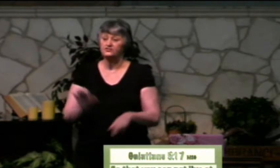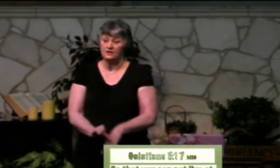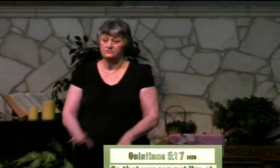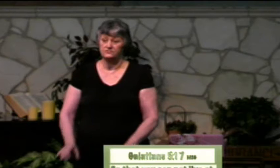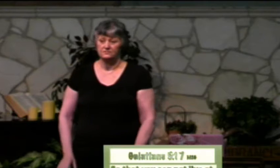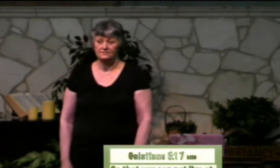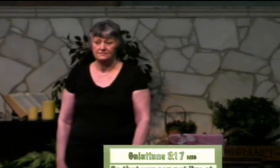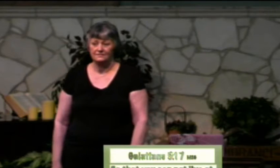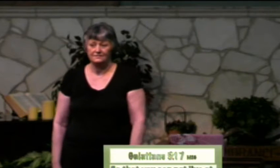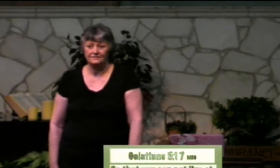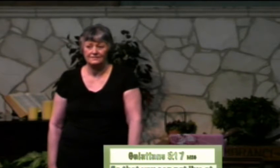church.